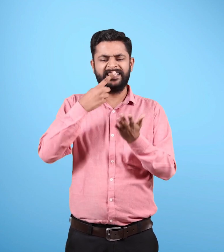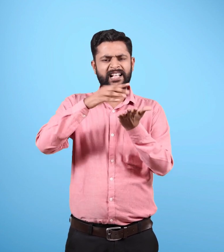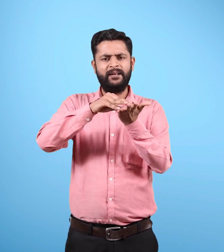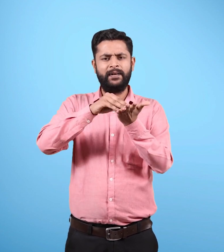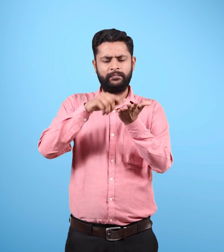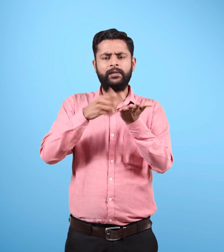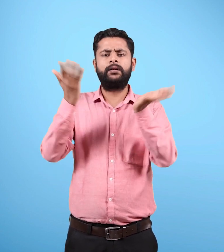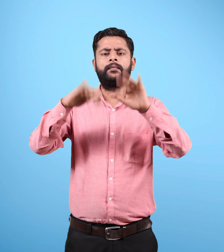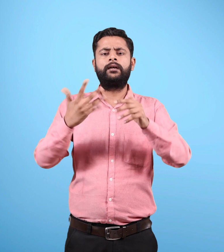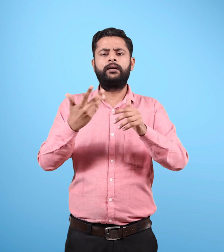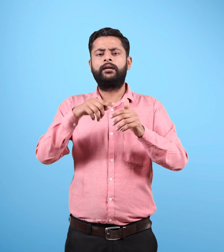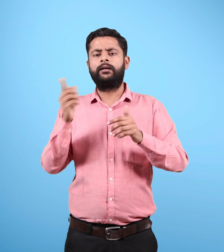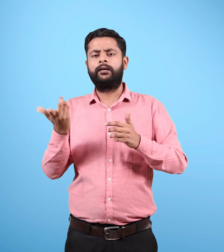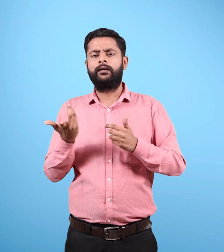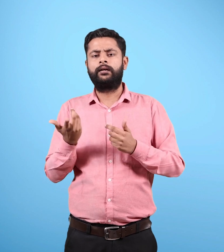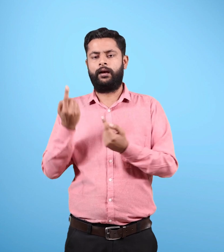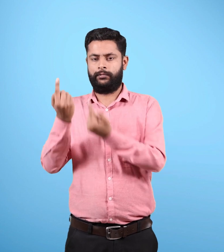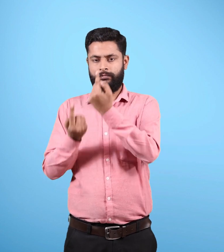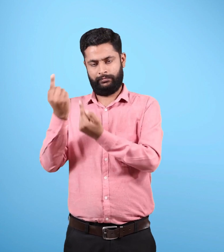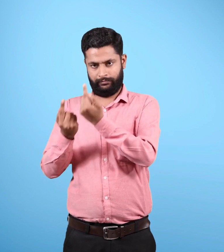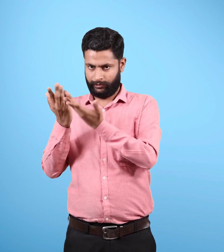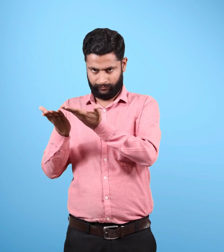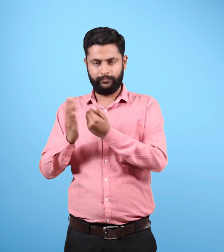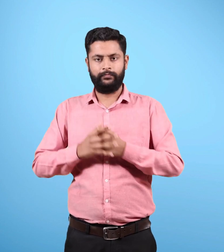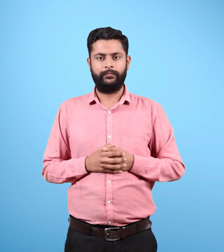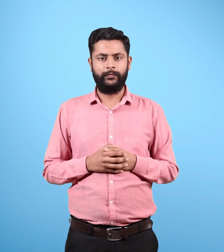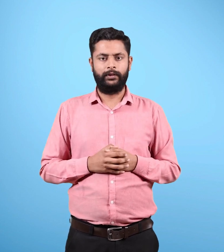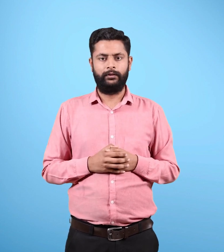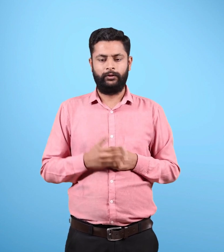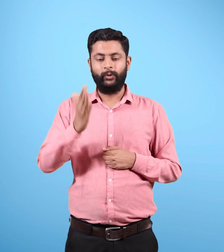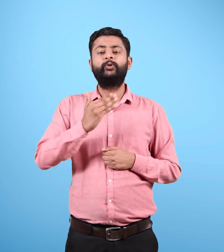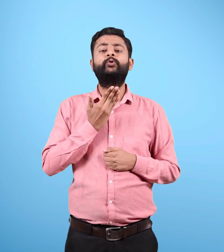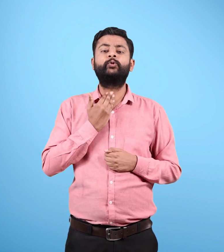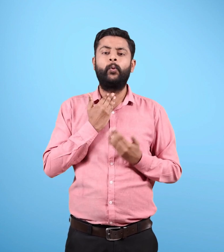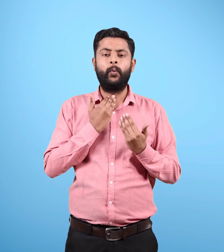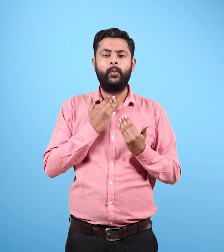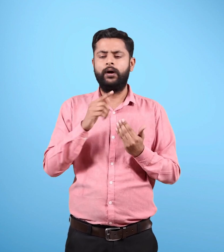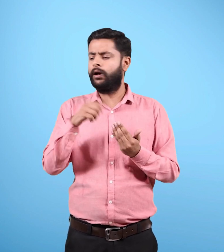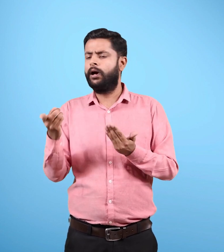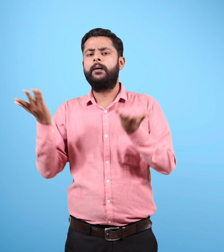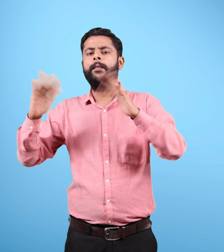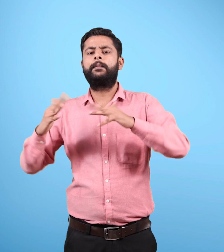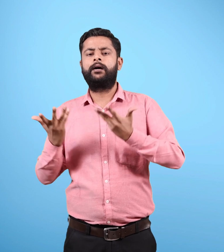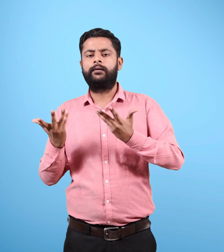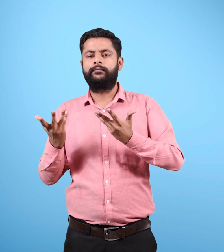Ingredients, rice. Sources, plant. Ingredients,